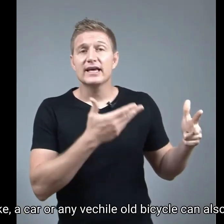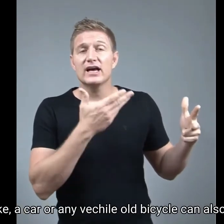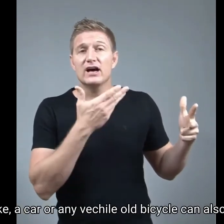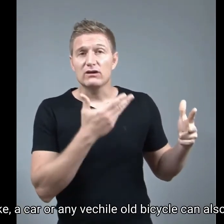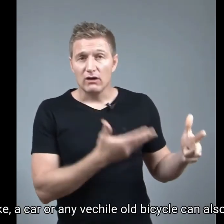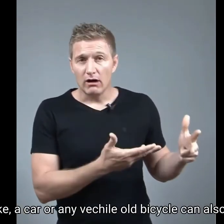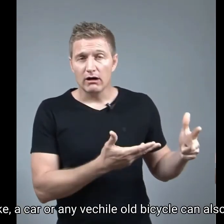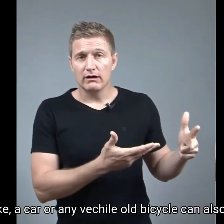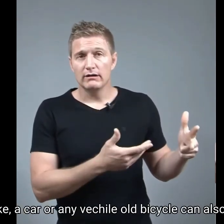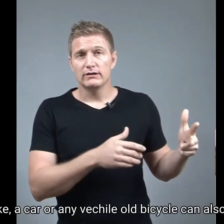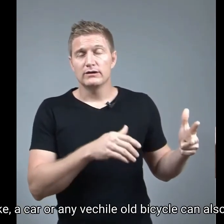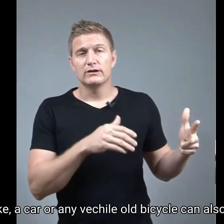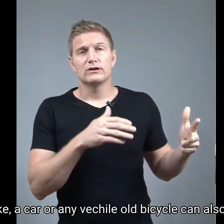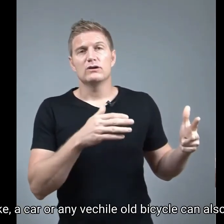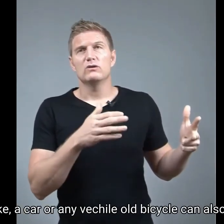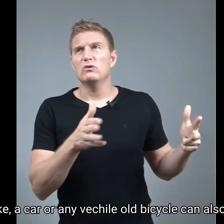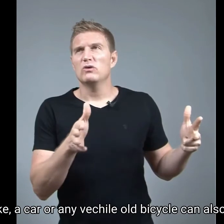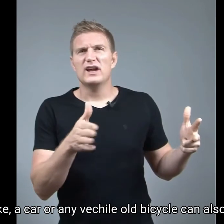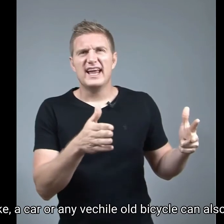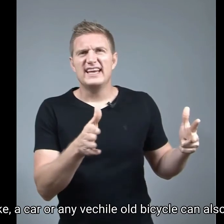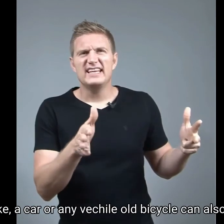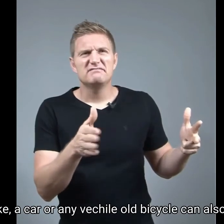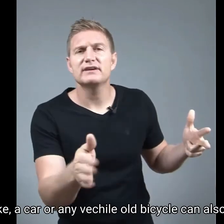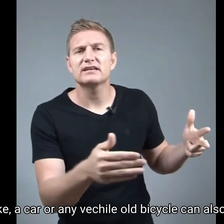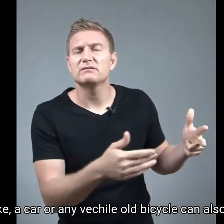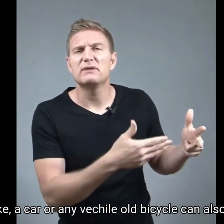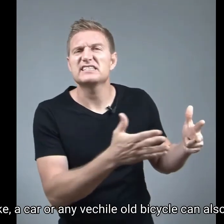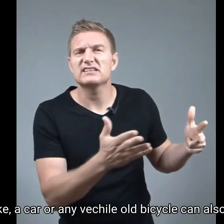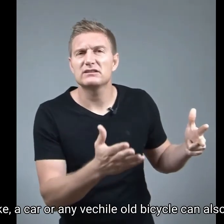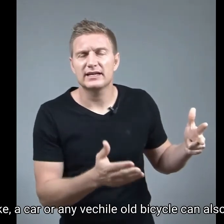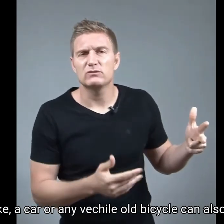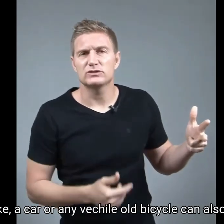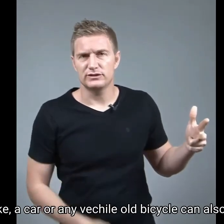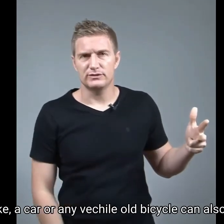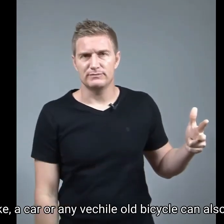a car, or any vehicle. Bicycle can also do.